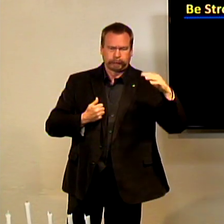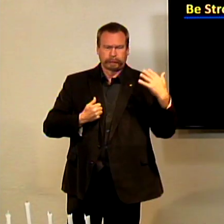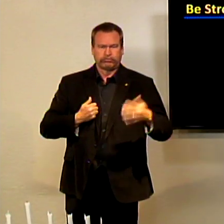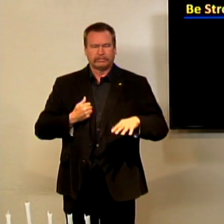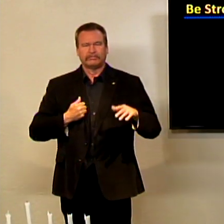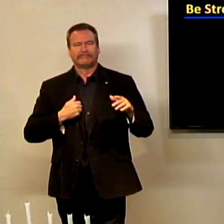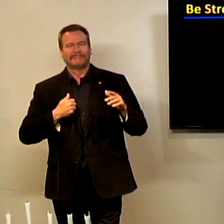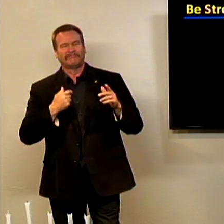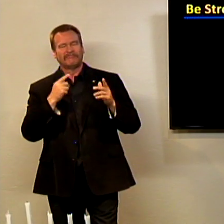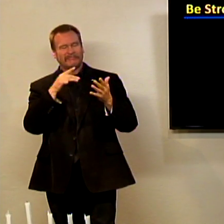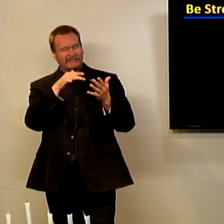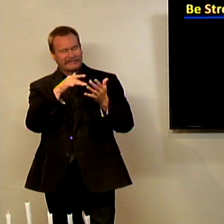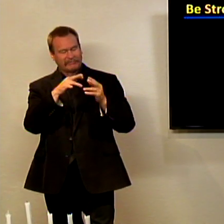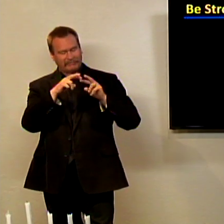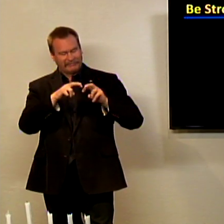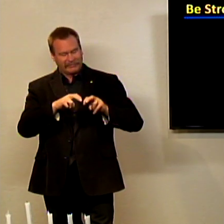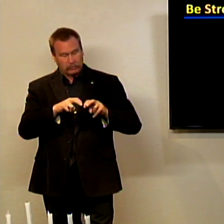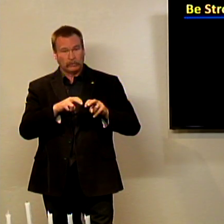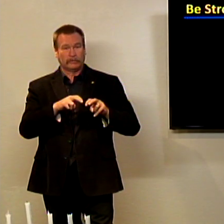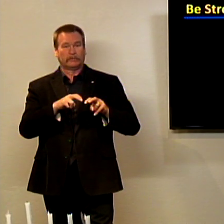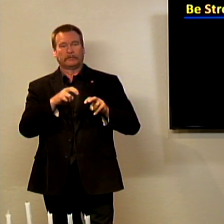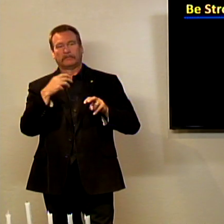The first chapter is very popular.